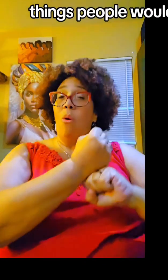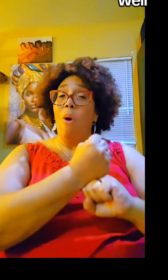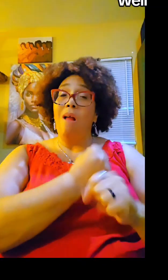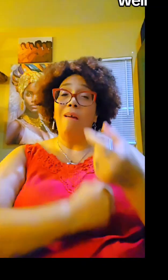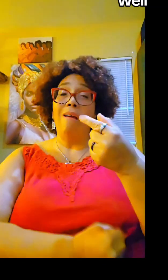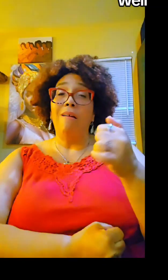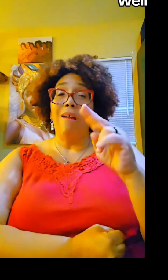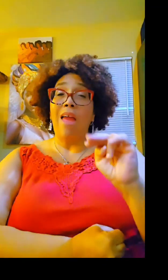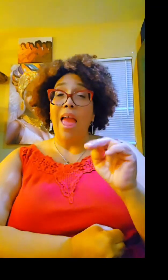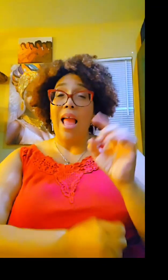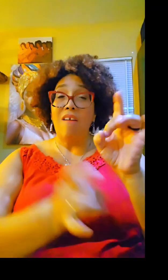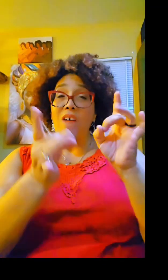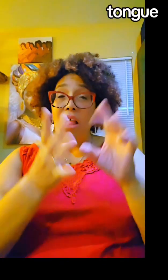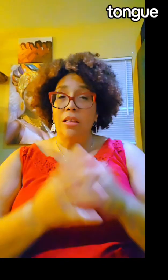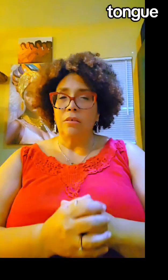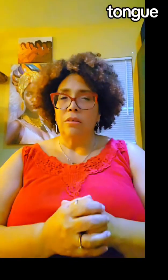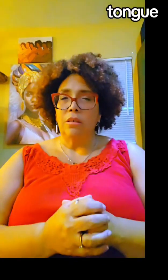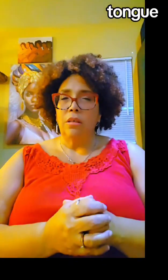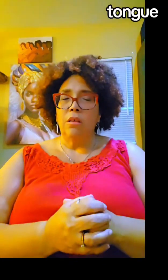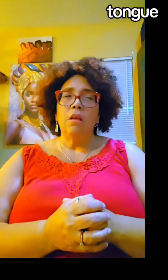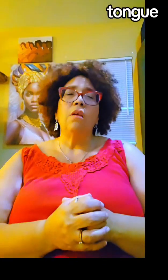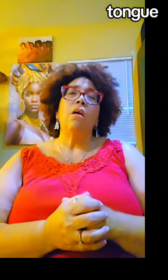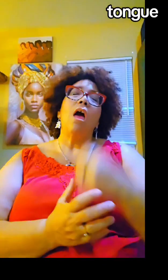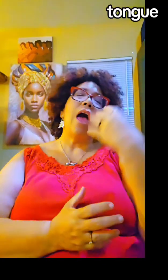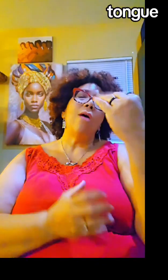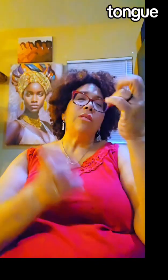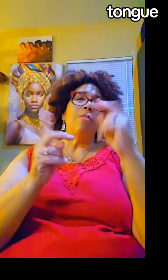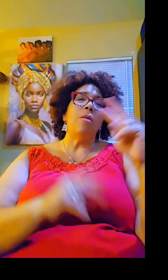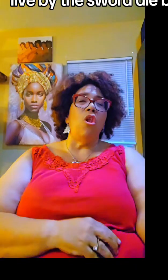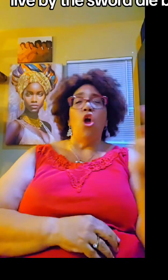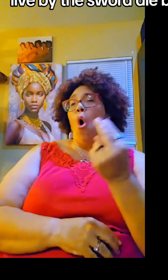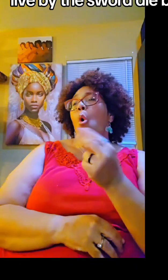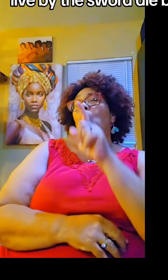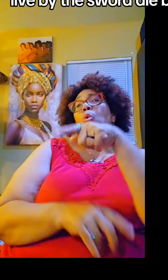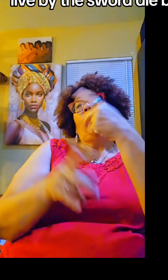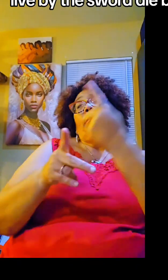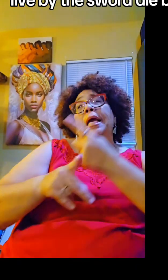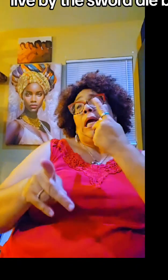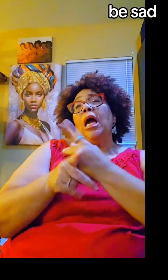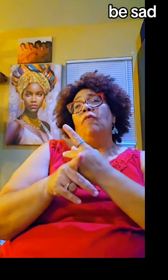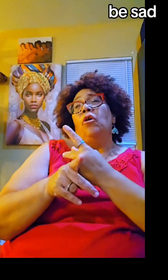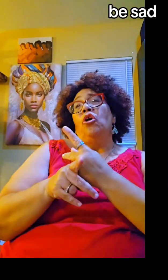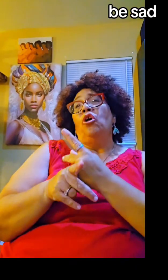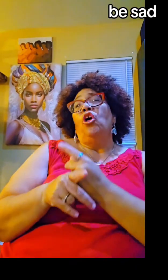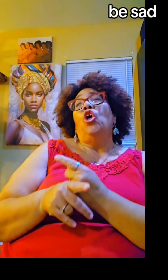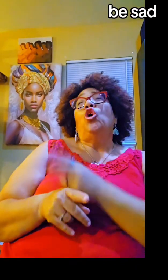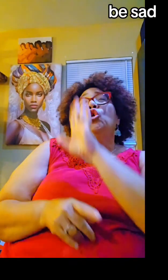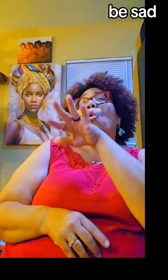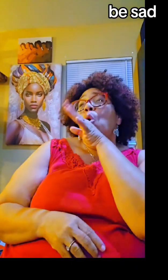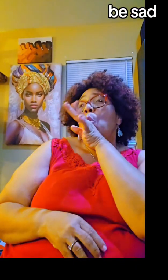was, well, gotta be careful. It's power in the tongue. Live by the sword, die by the sword. But it's